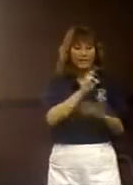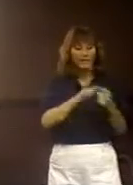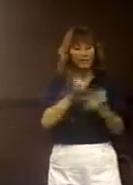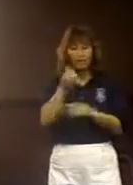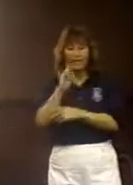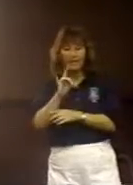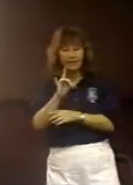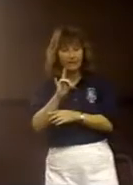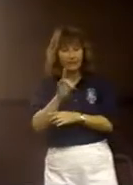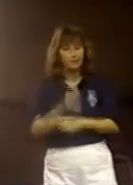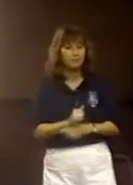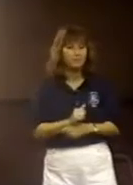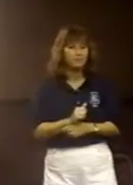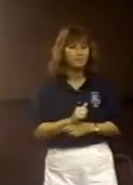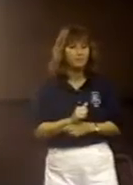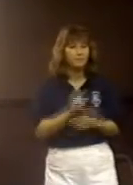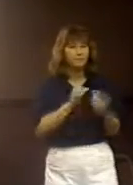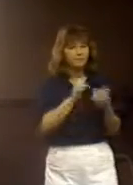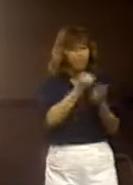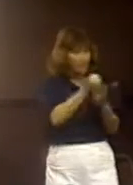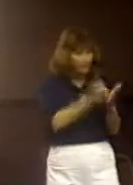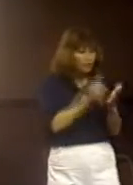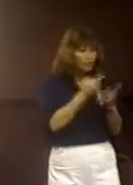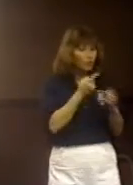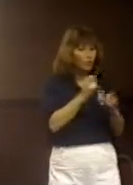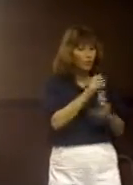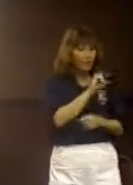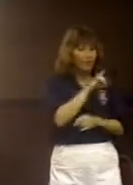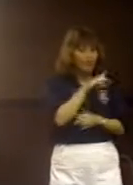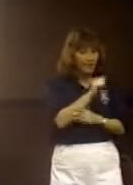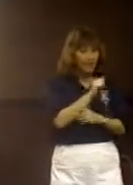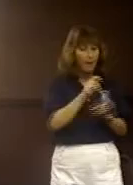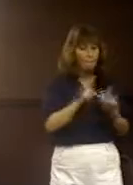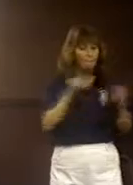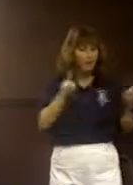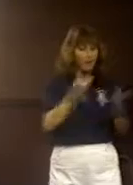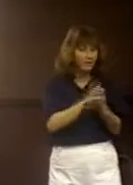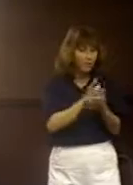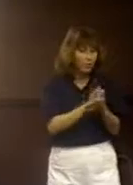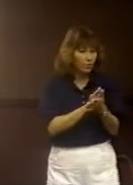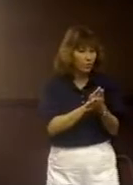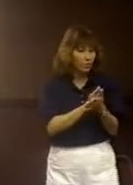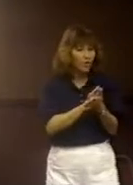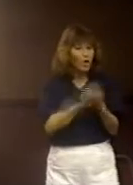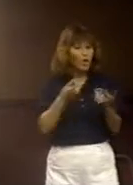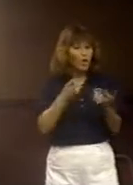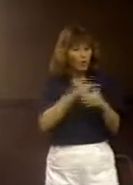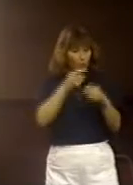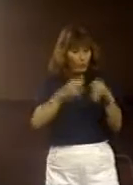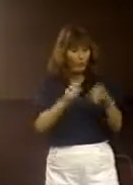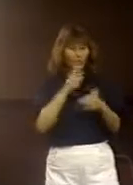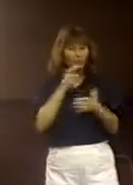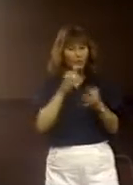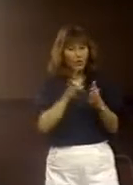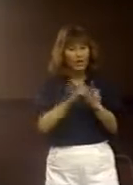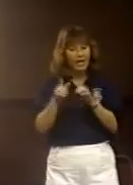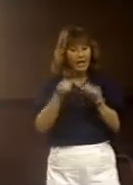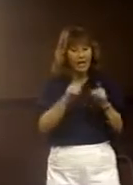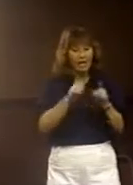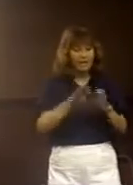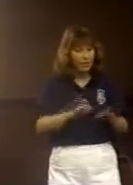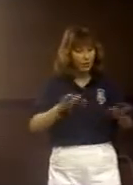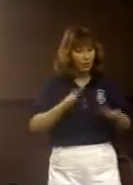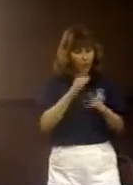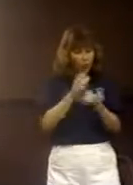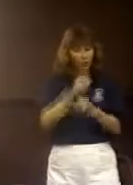to 18. Subjects were from Sedalia Public School. Results were that as the